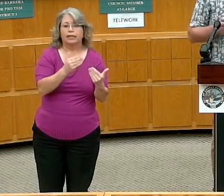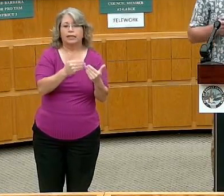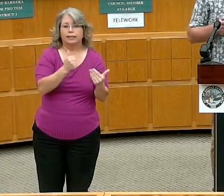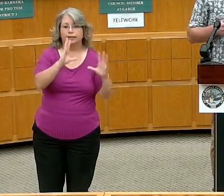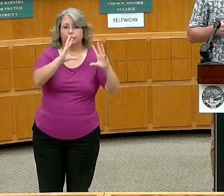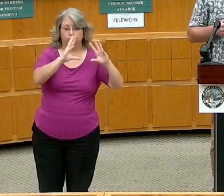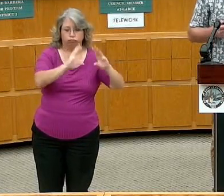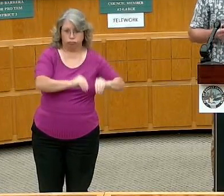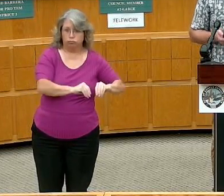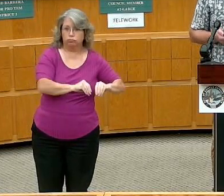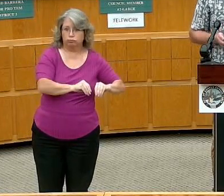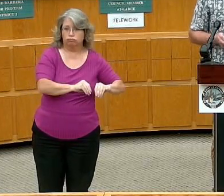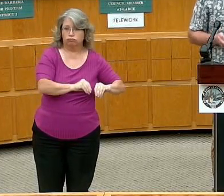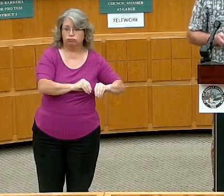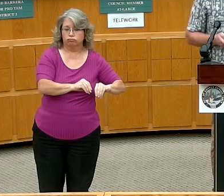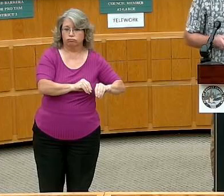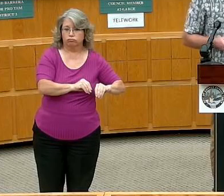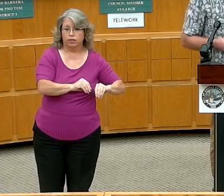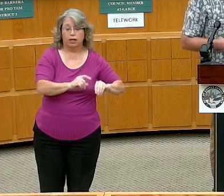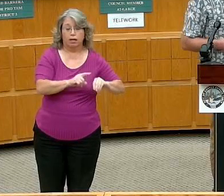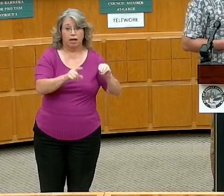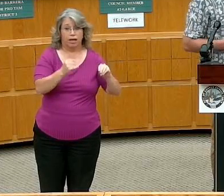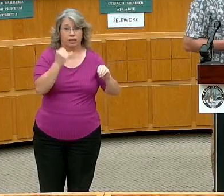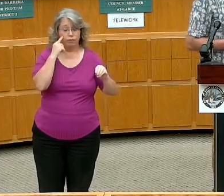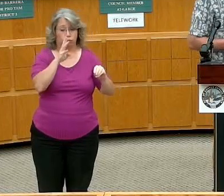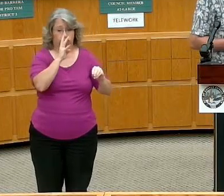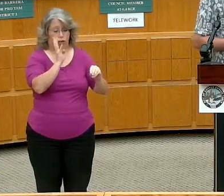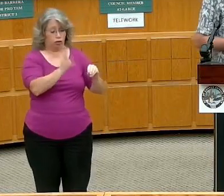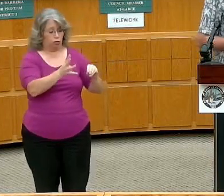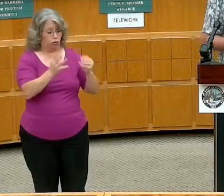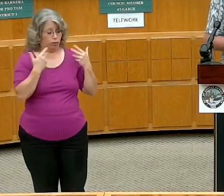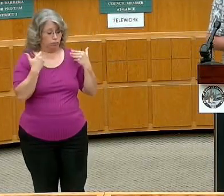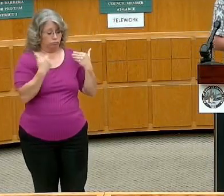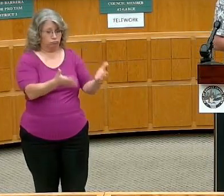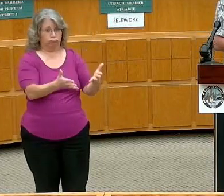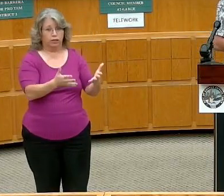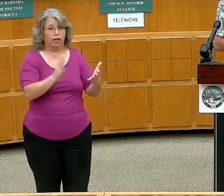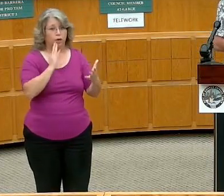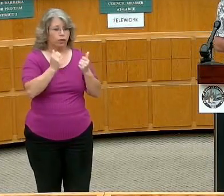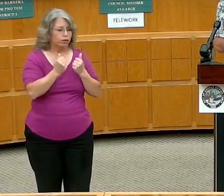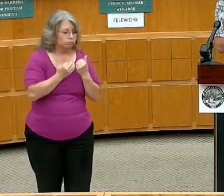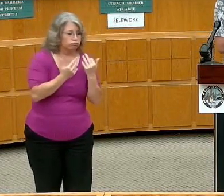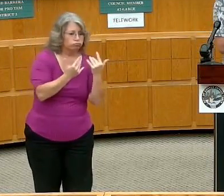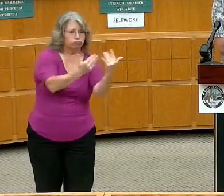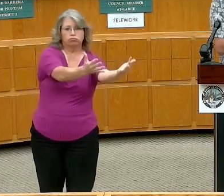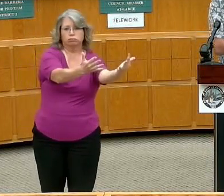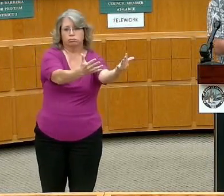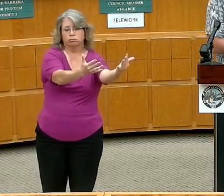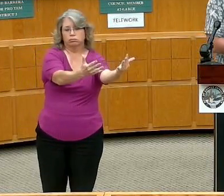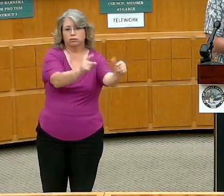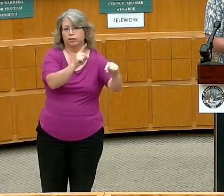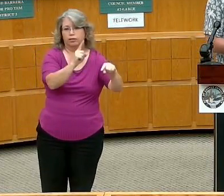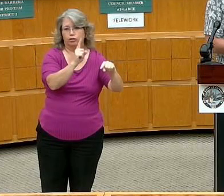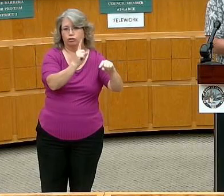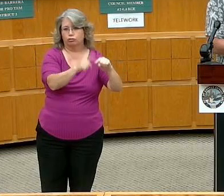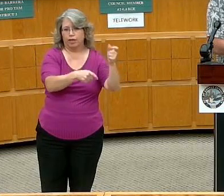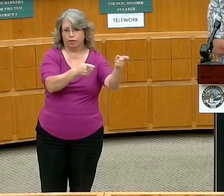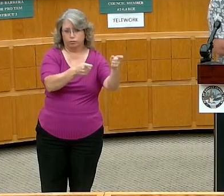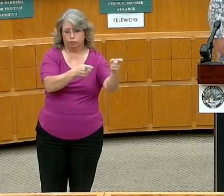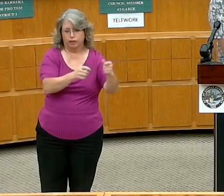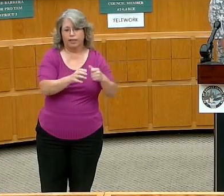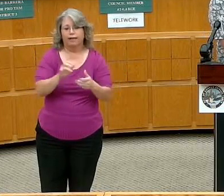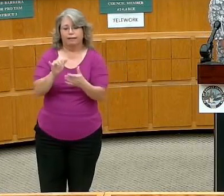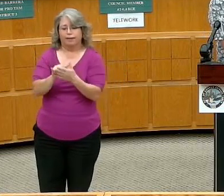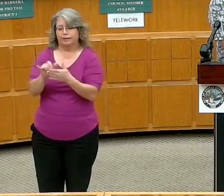big, then it can be really hard to put out. And that's kind of akin to this coronavirus and the pandemic we're facing